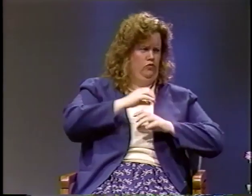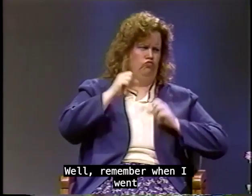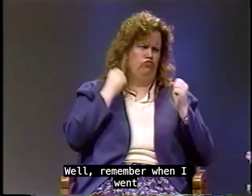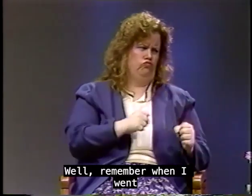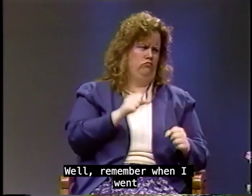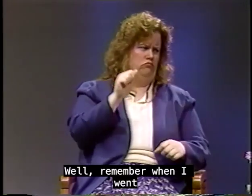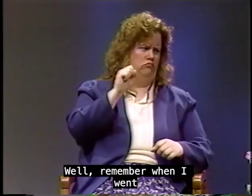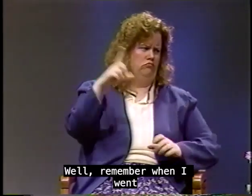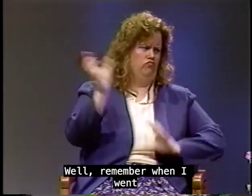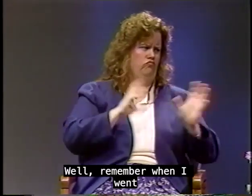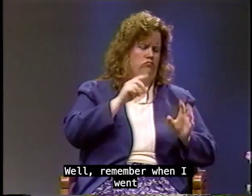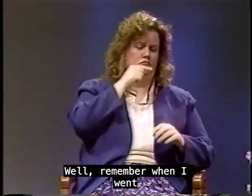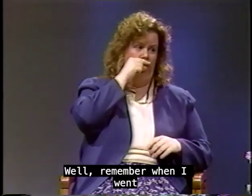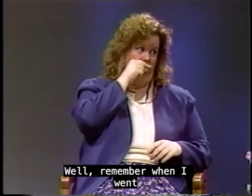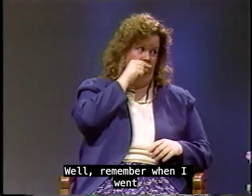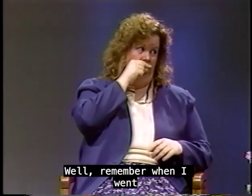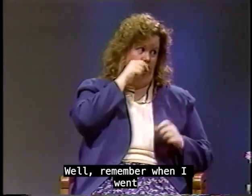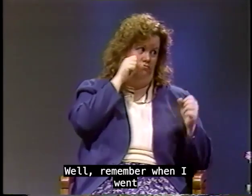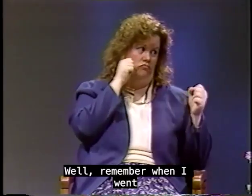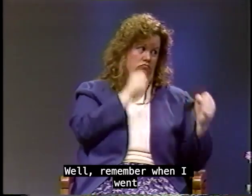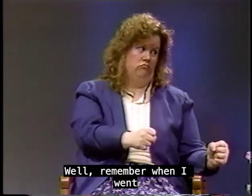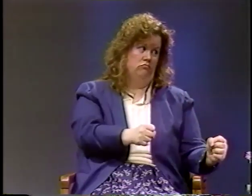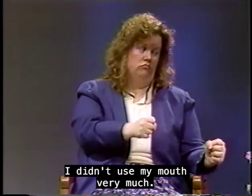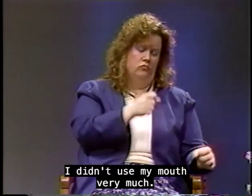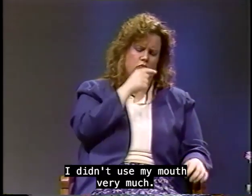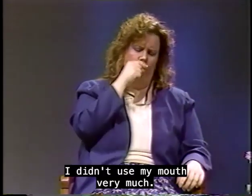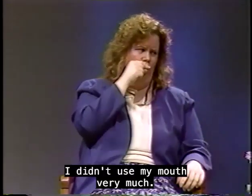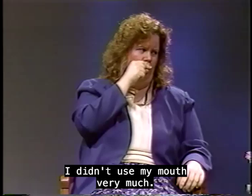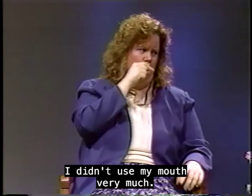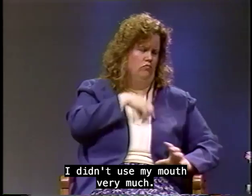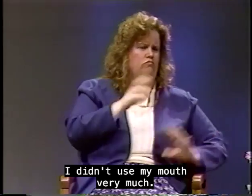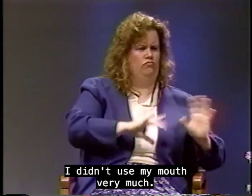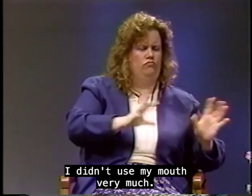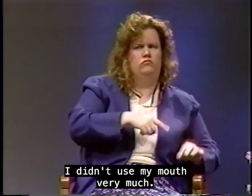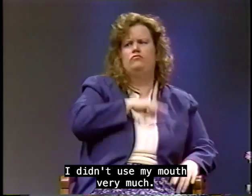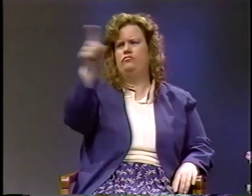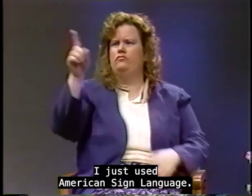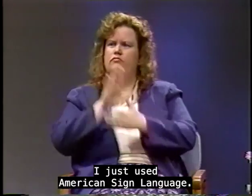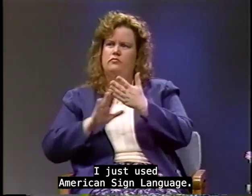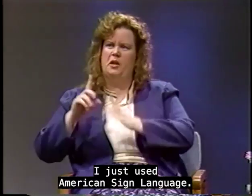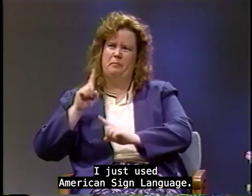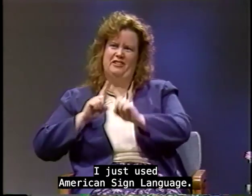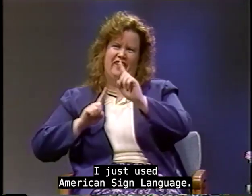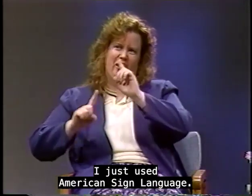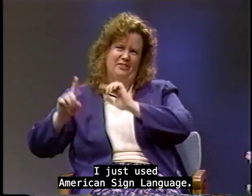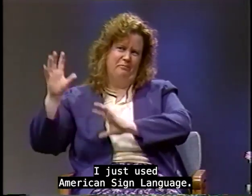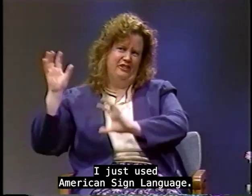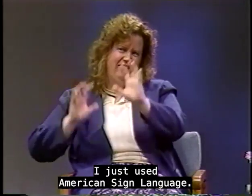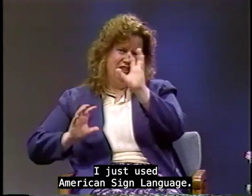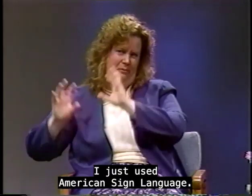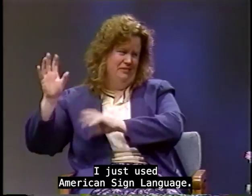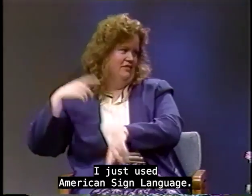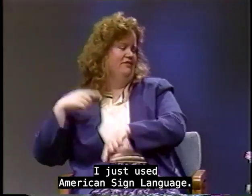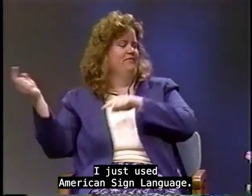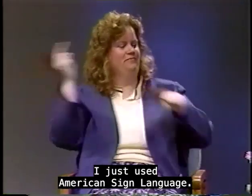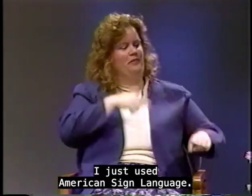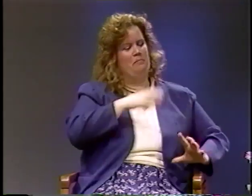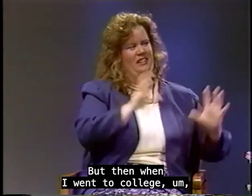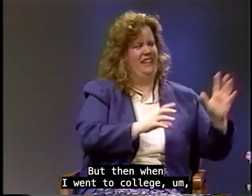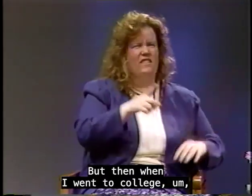Well, remember, when I went to the residential school, I didn't use my mouth very much. I just used American Sign Language. But then when I